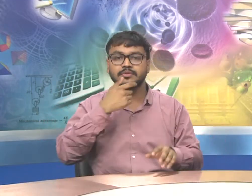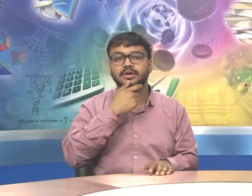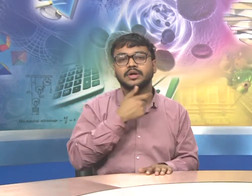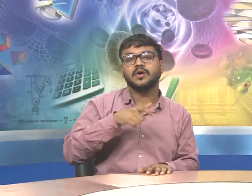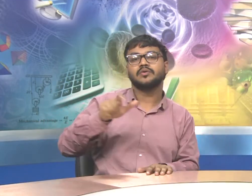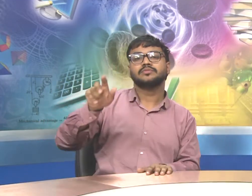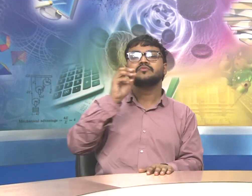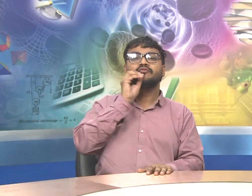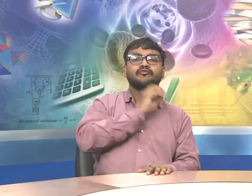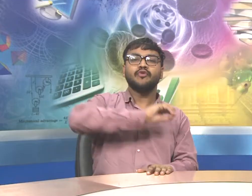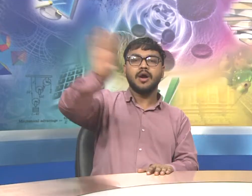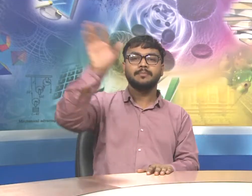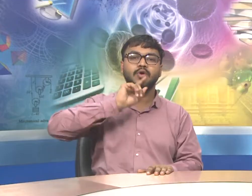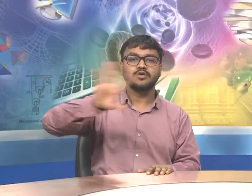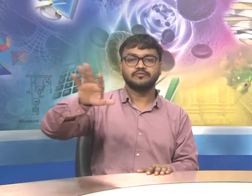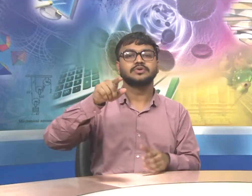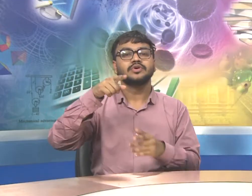their personal liberty,